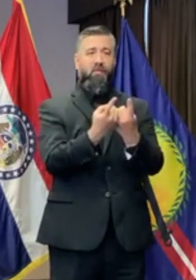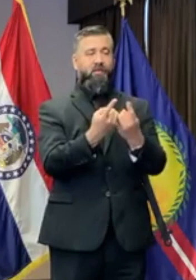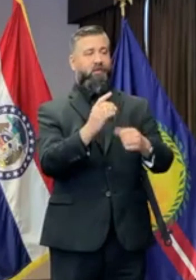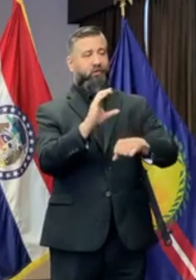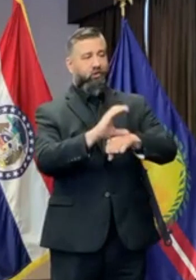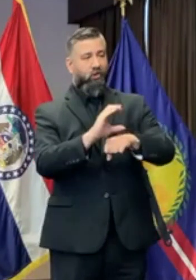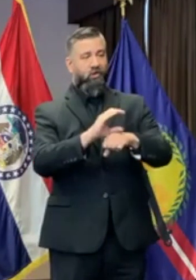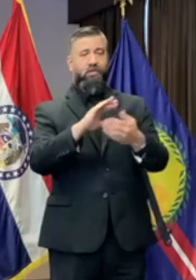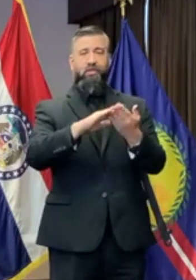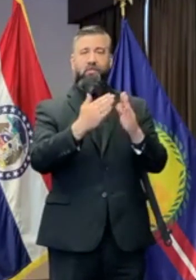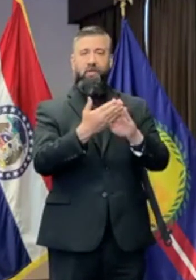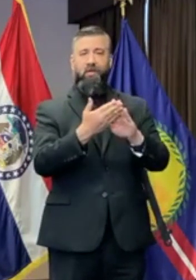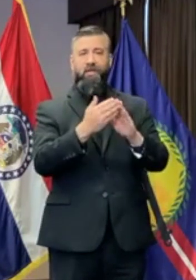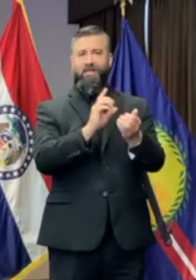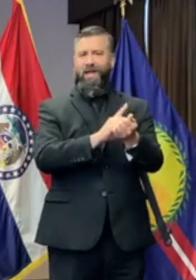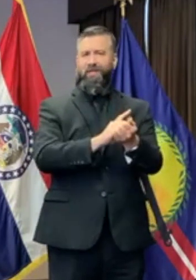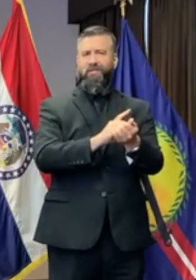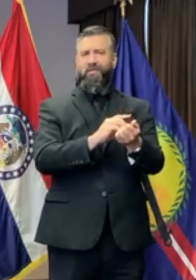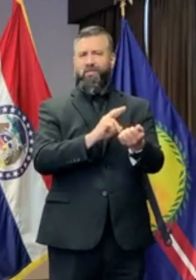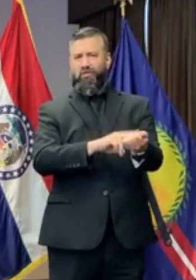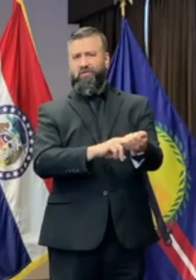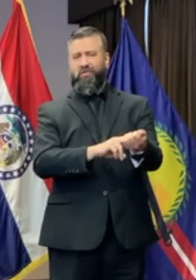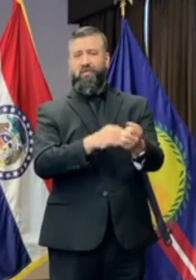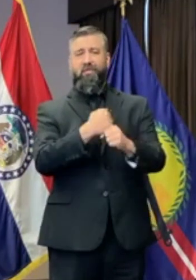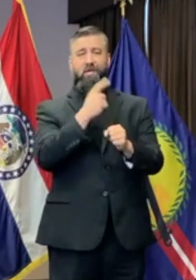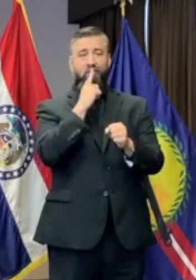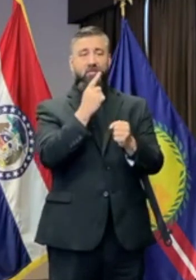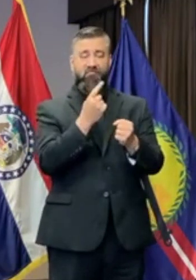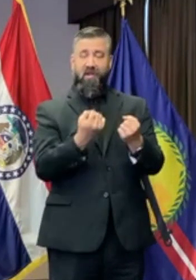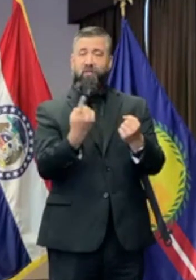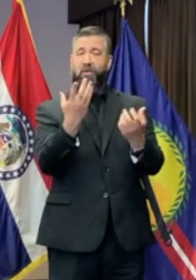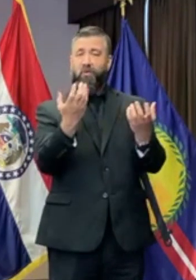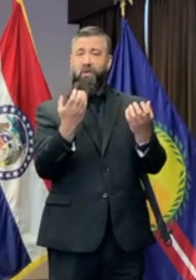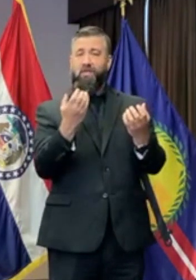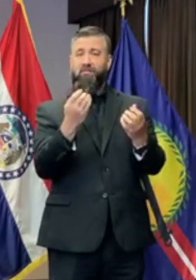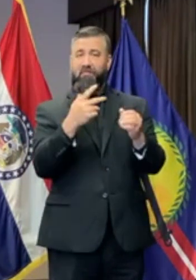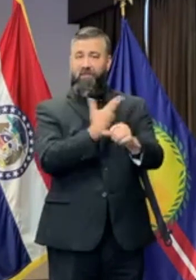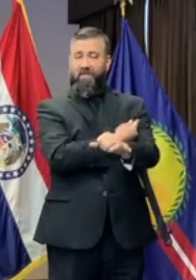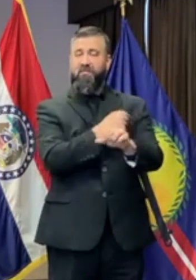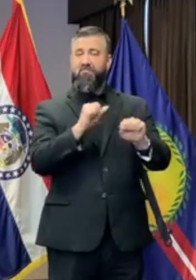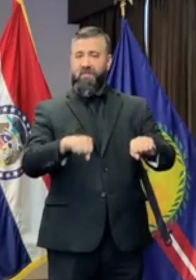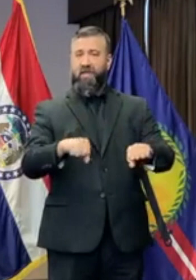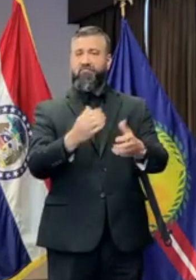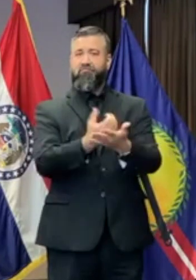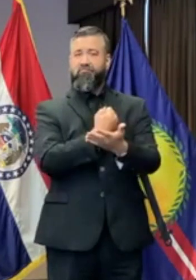through our community health centers to make sure that everyone who wants a vaccine can get one.